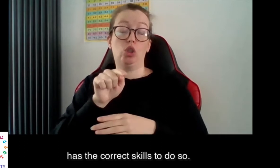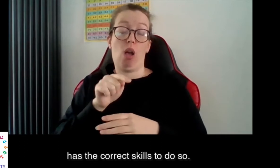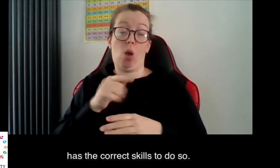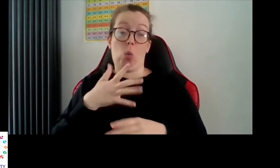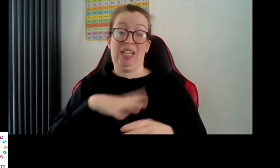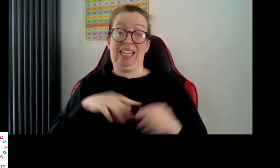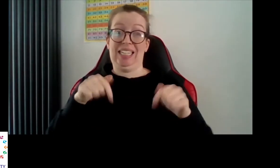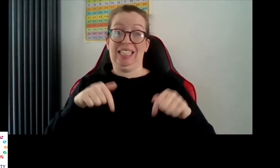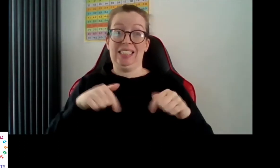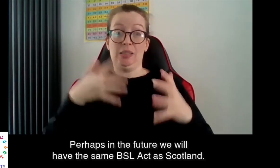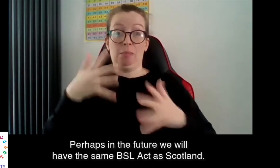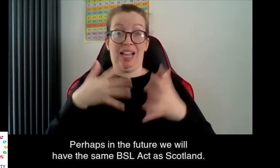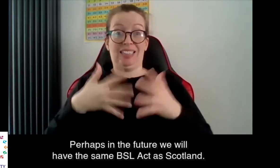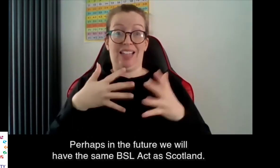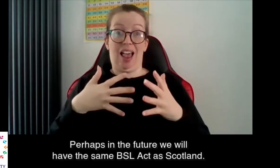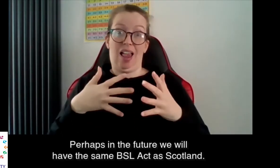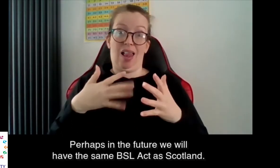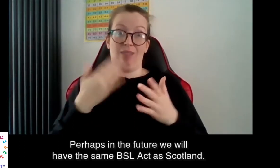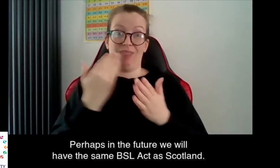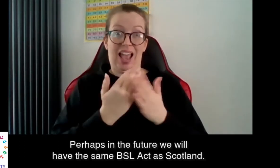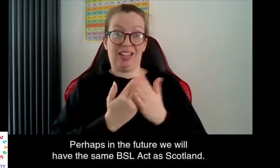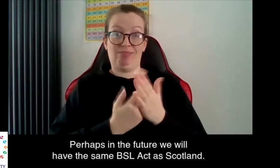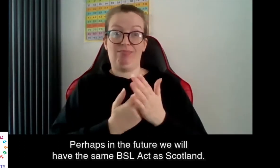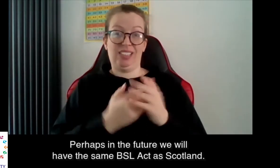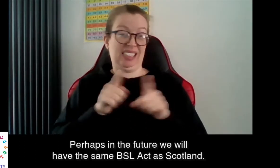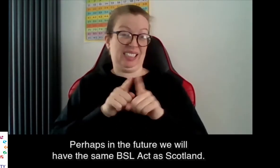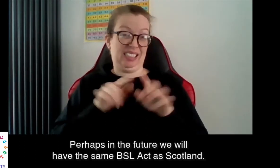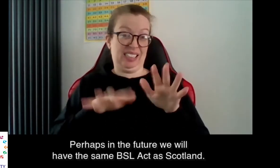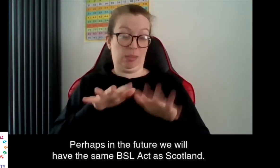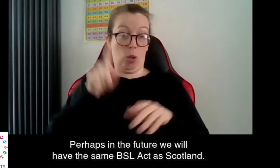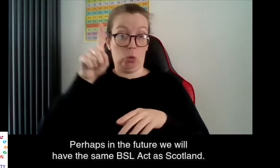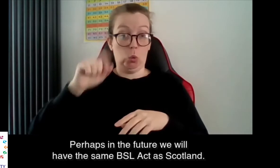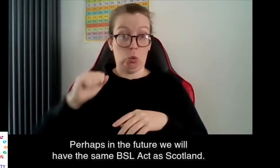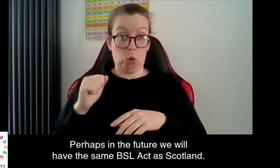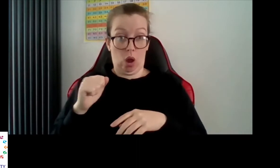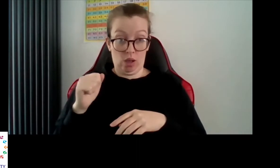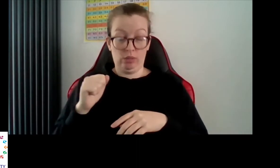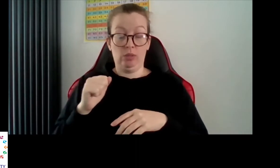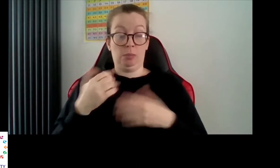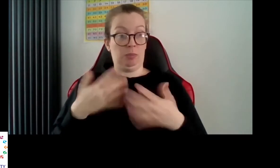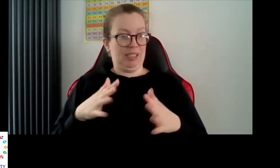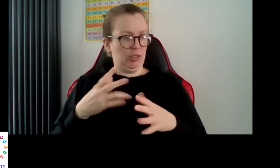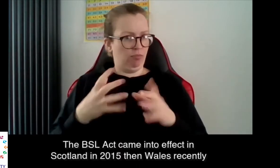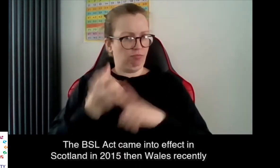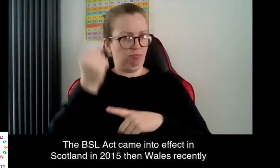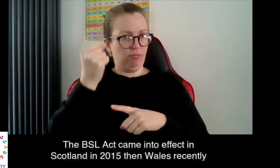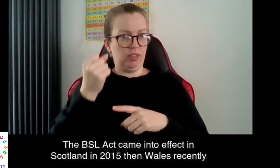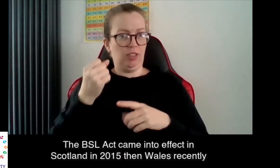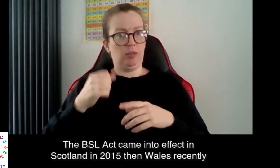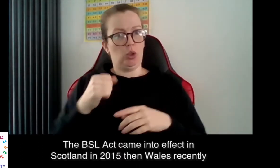so. Perhaps in the future, we will have the same BSL Act as Scotland. The BSL Act came into effect in Scotland